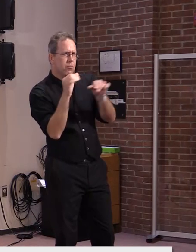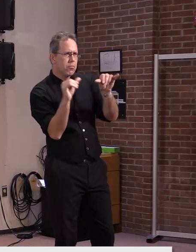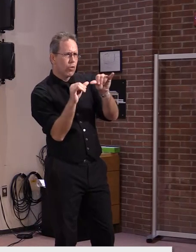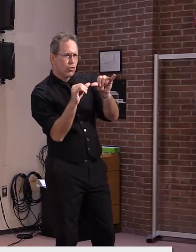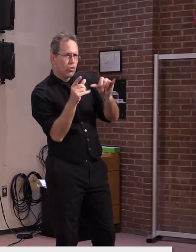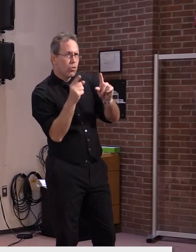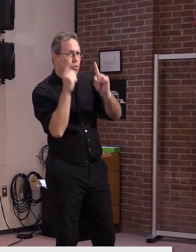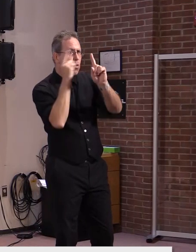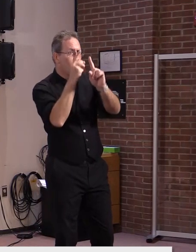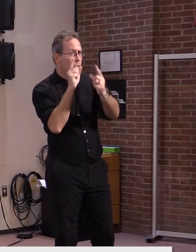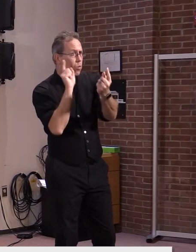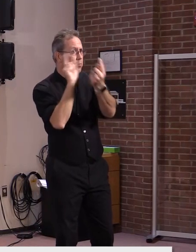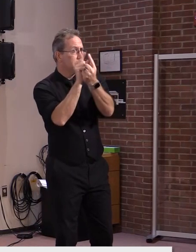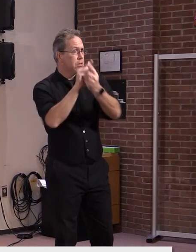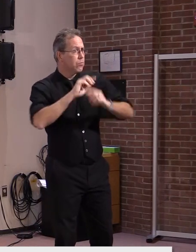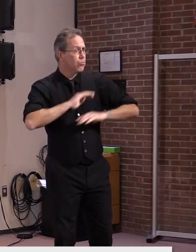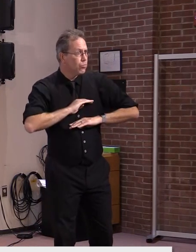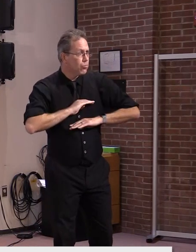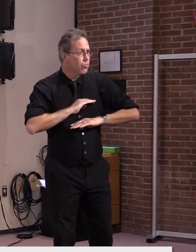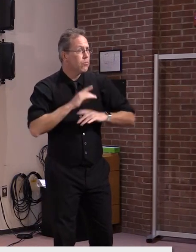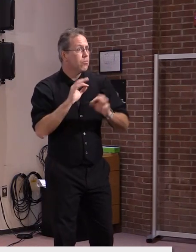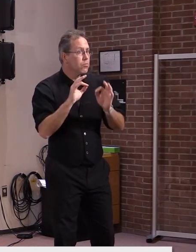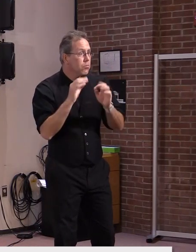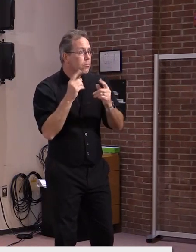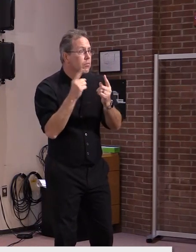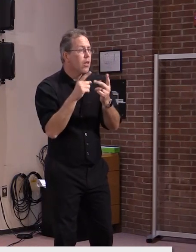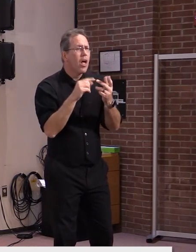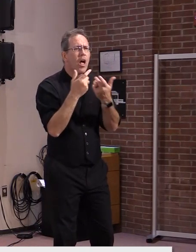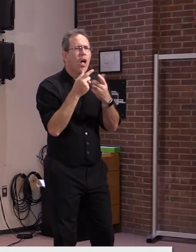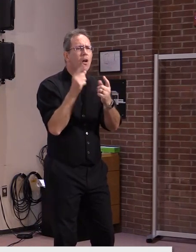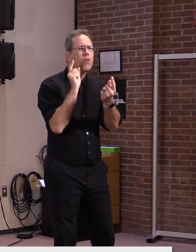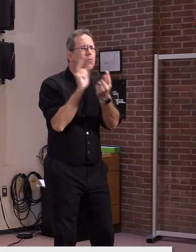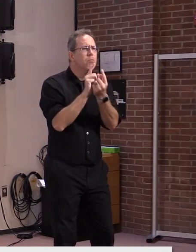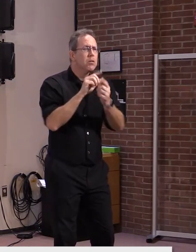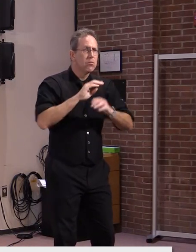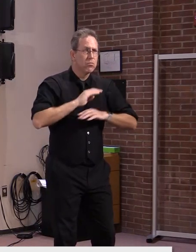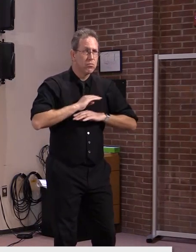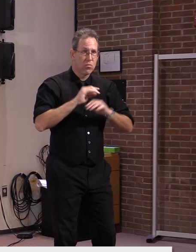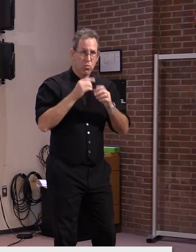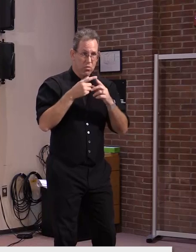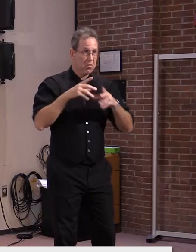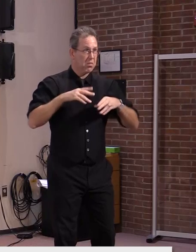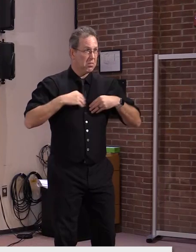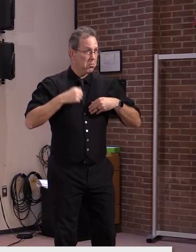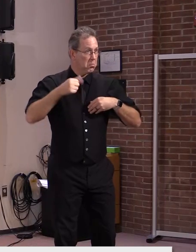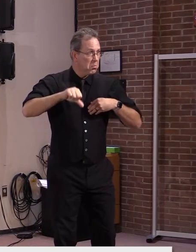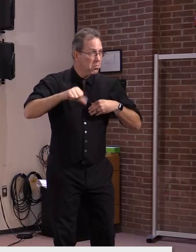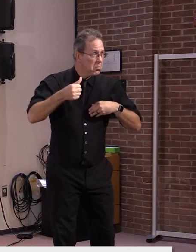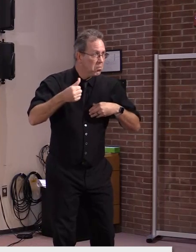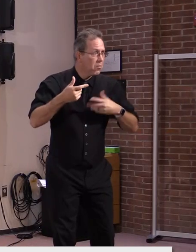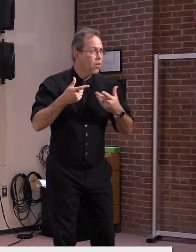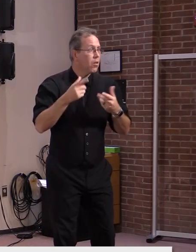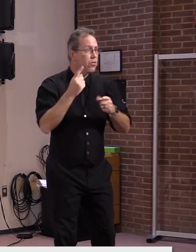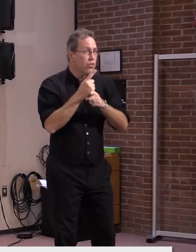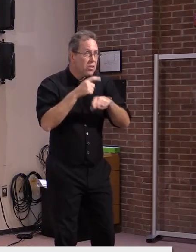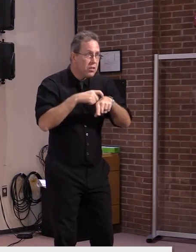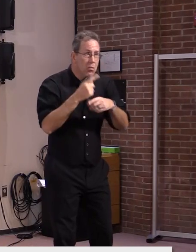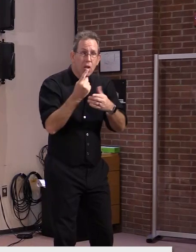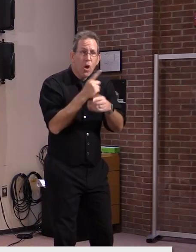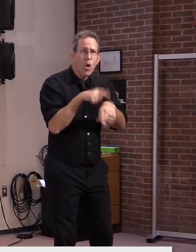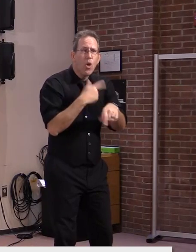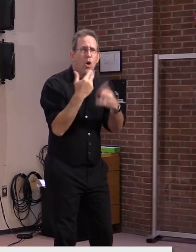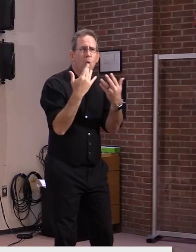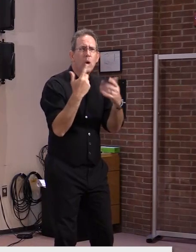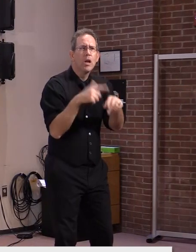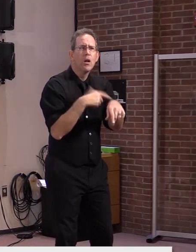to determine what are acceptable and unacceptable wait times? That's number one. Number two,